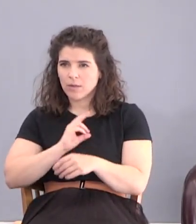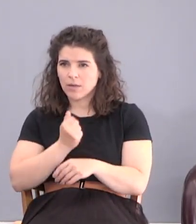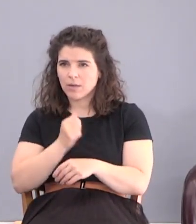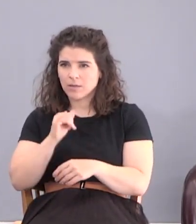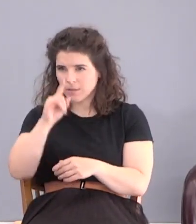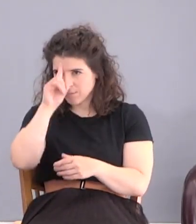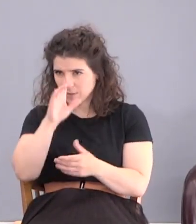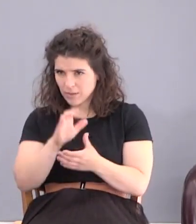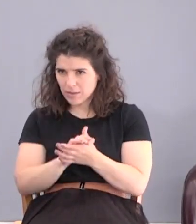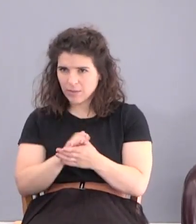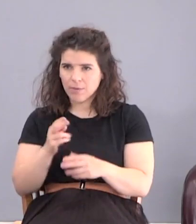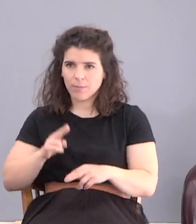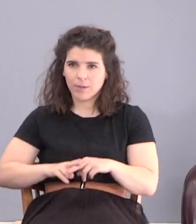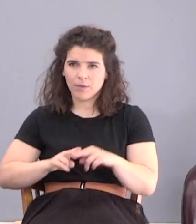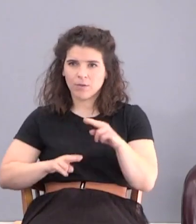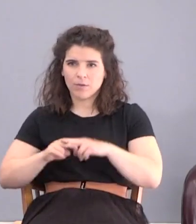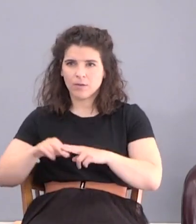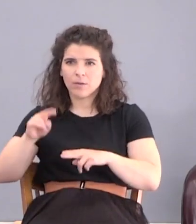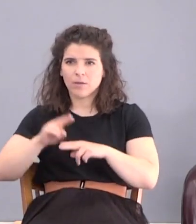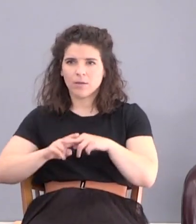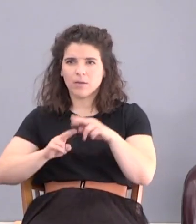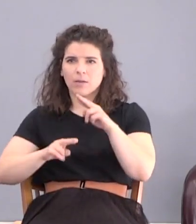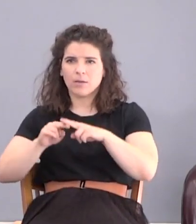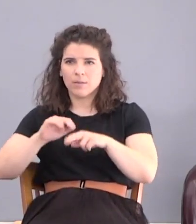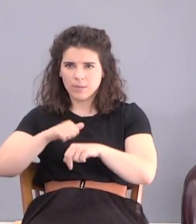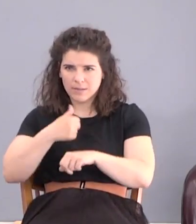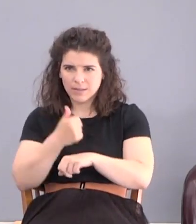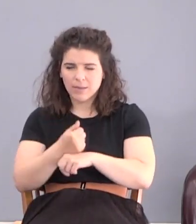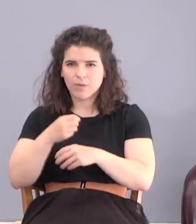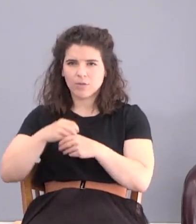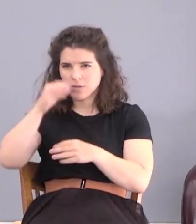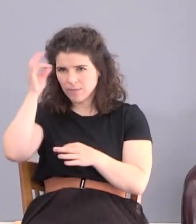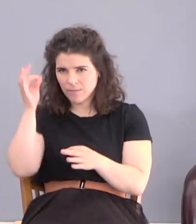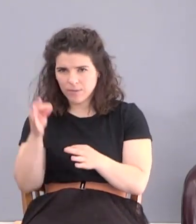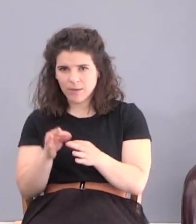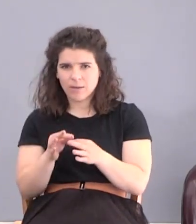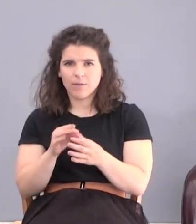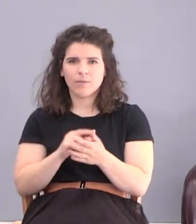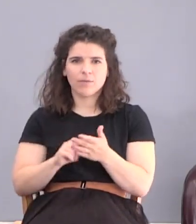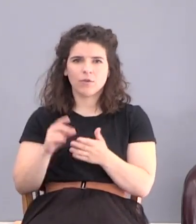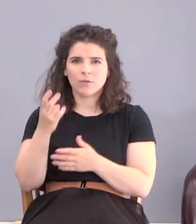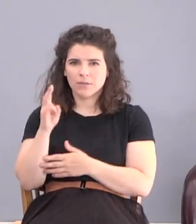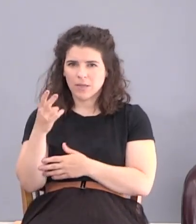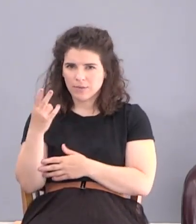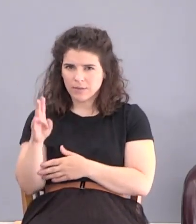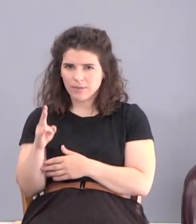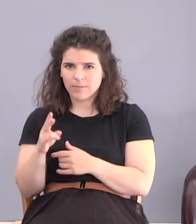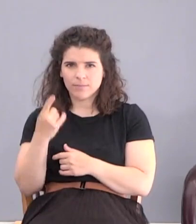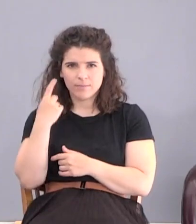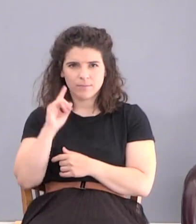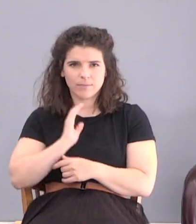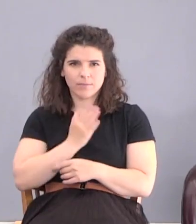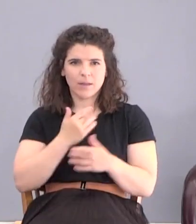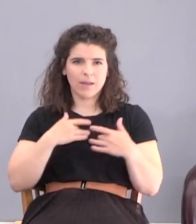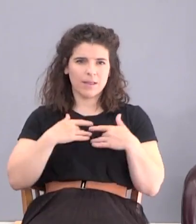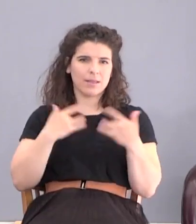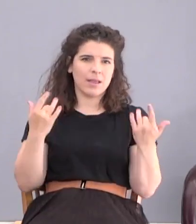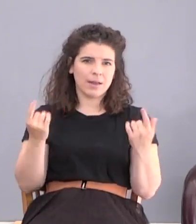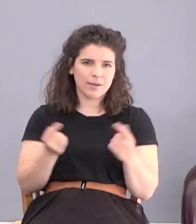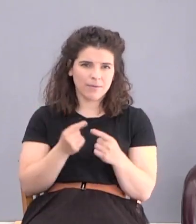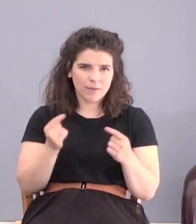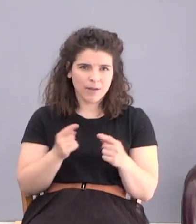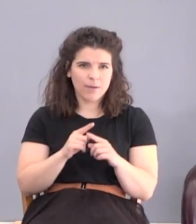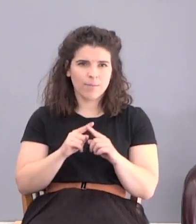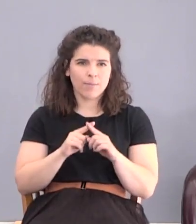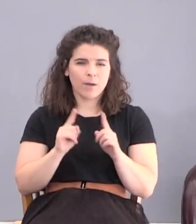up. We're established in the faith. Verse 17... For our light affliction, which